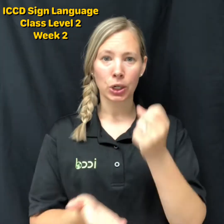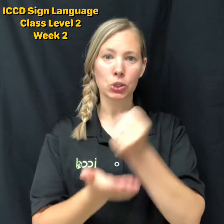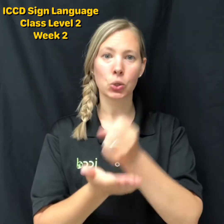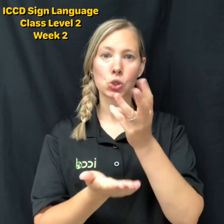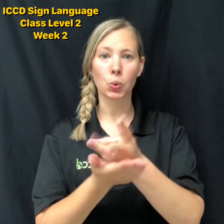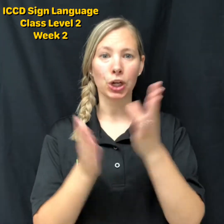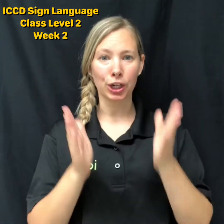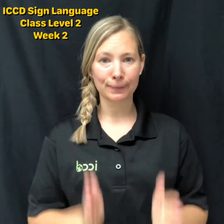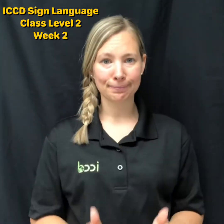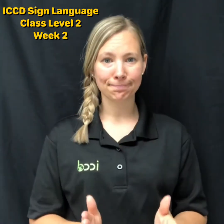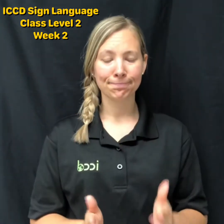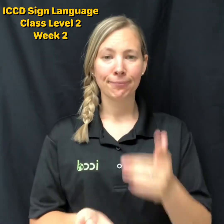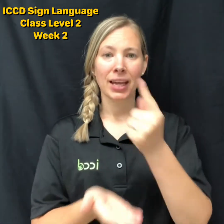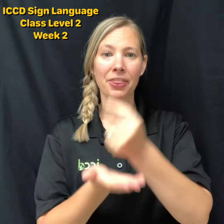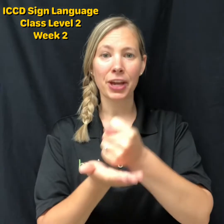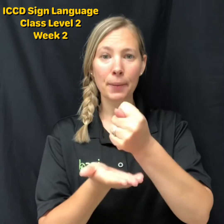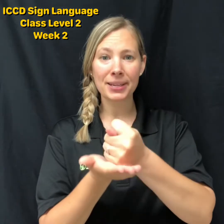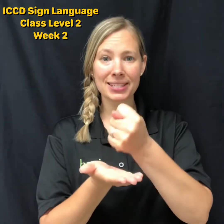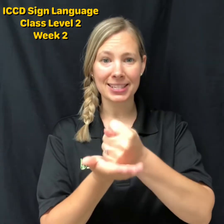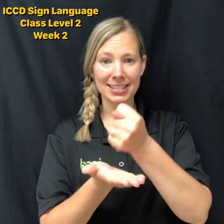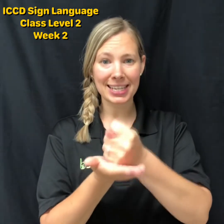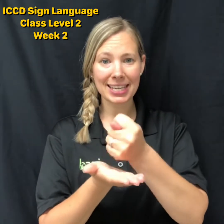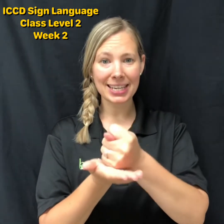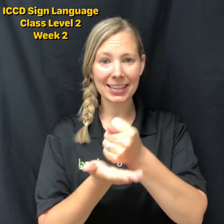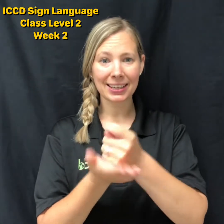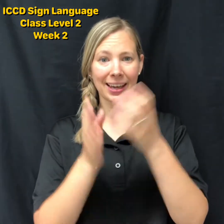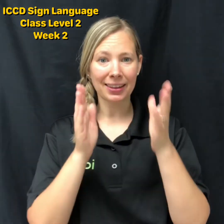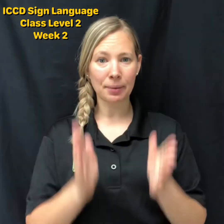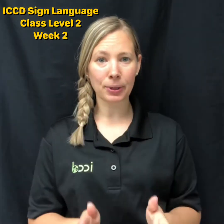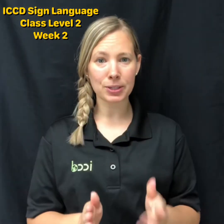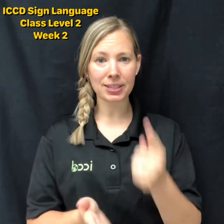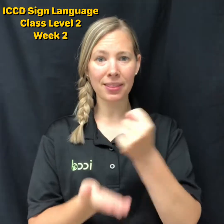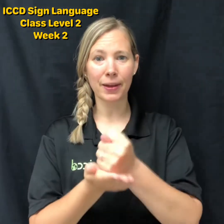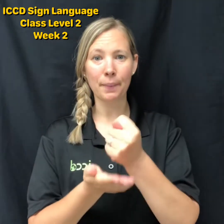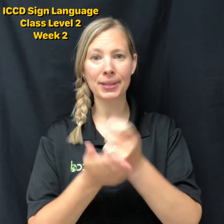social worker. A therapist is a T and then person, therapist.